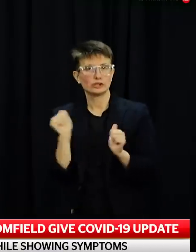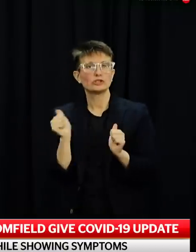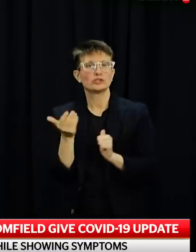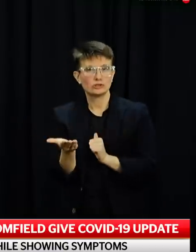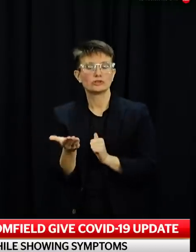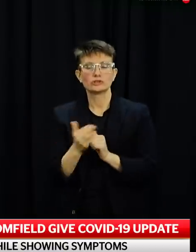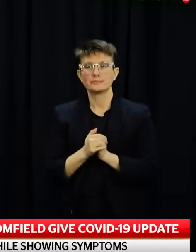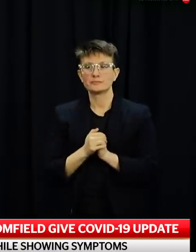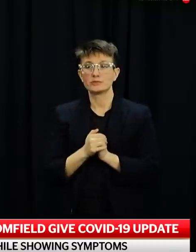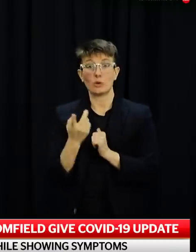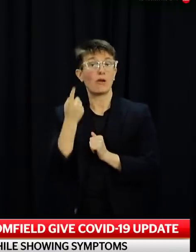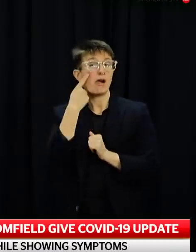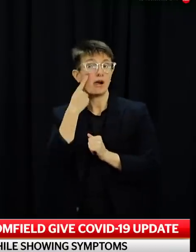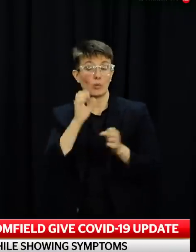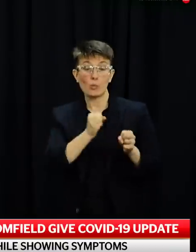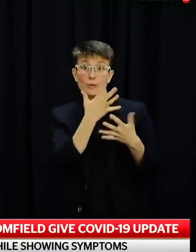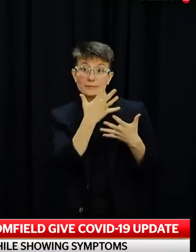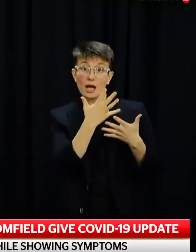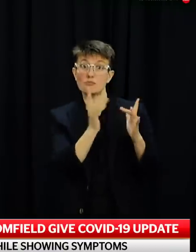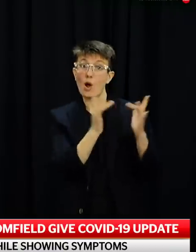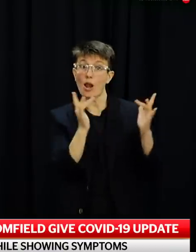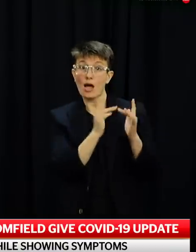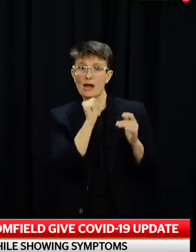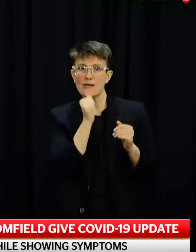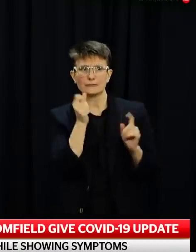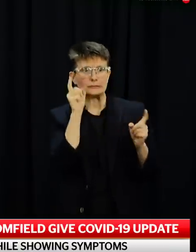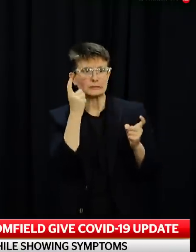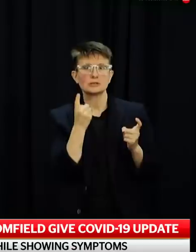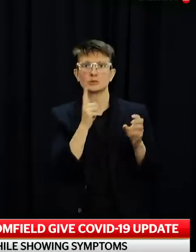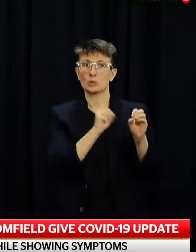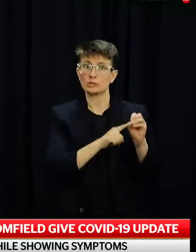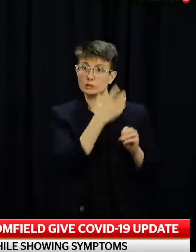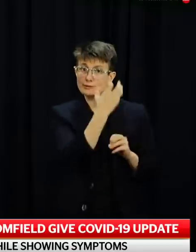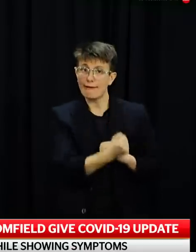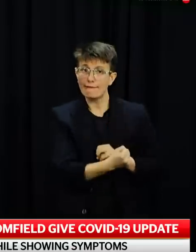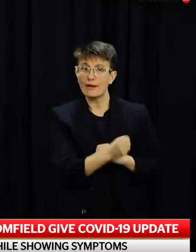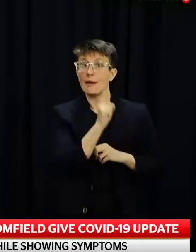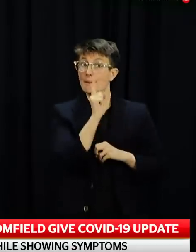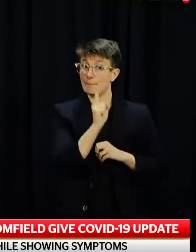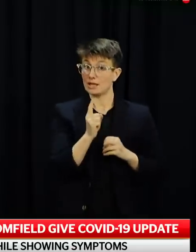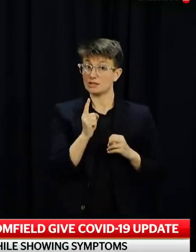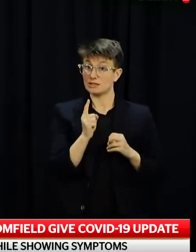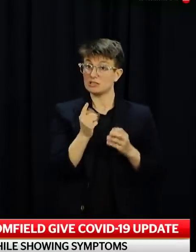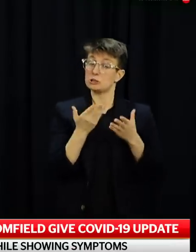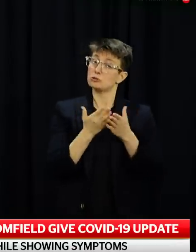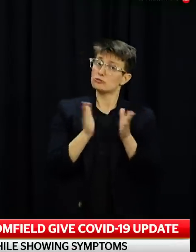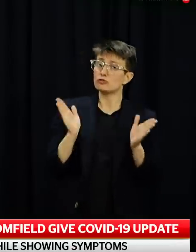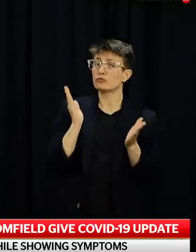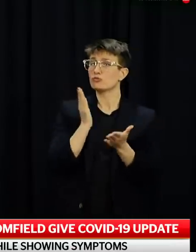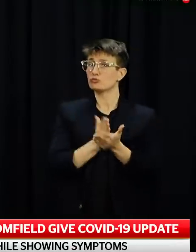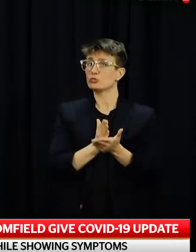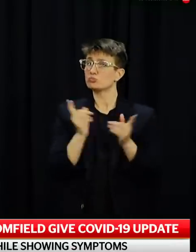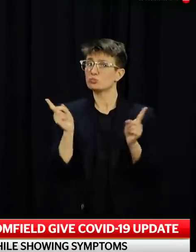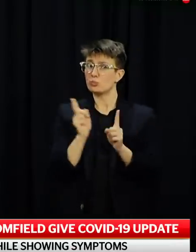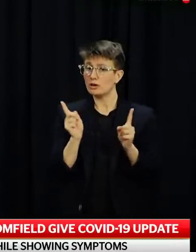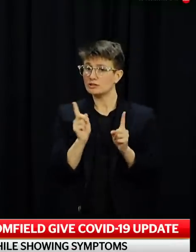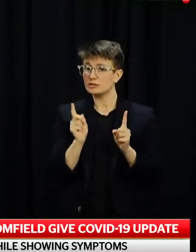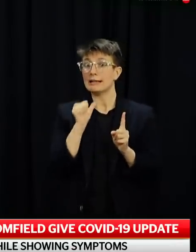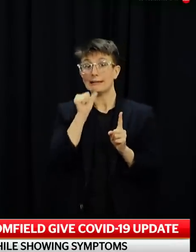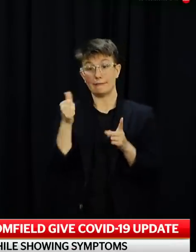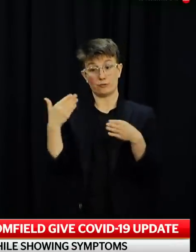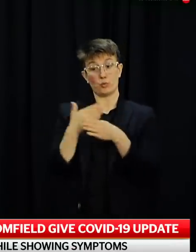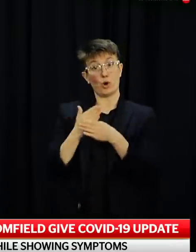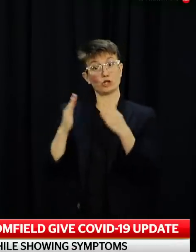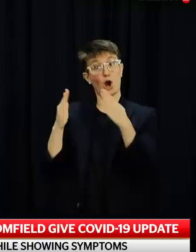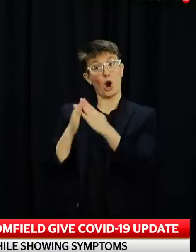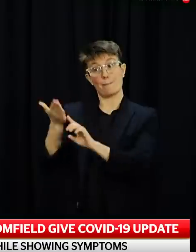questions, but remember that the general rule of thumb is that if you worked at home at Level 3 before, that is what we are